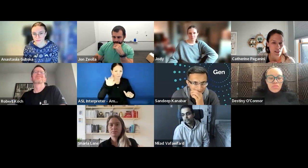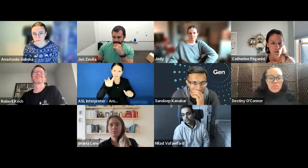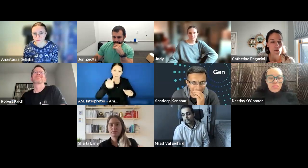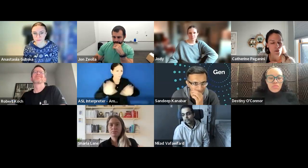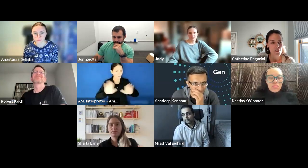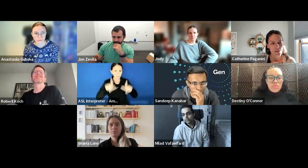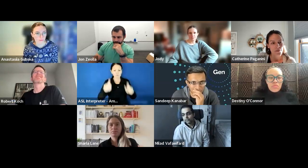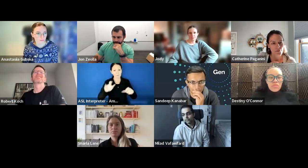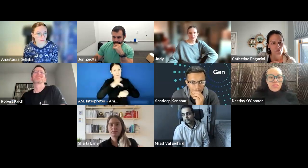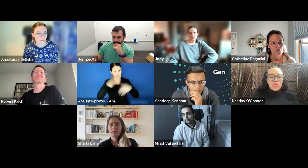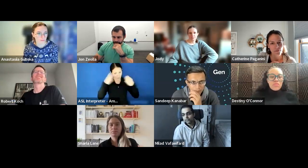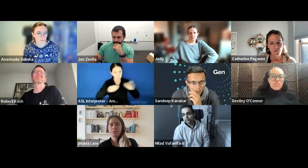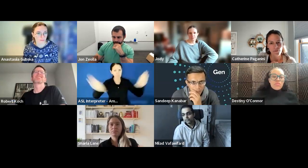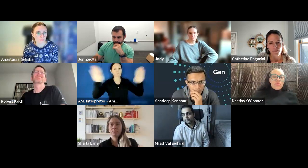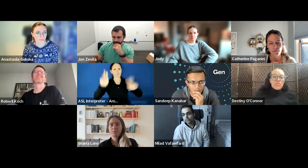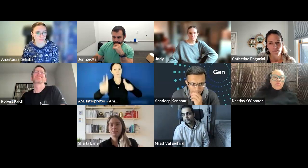to see and use.